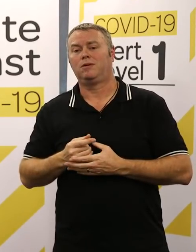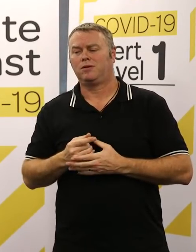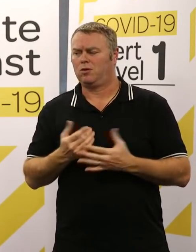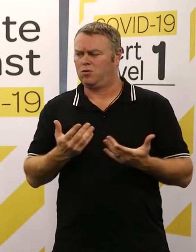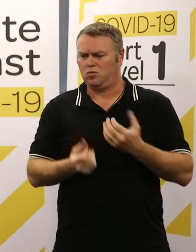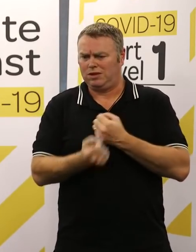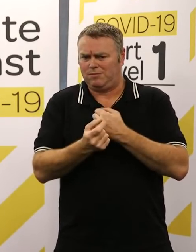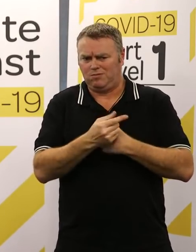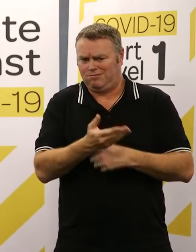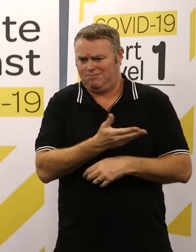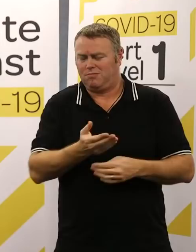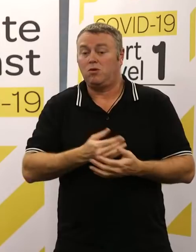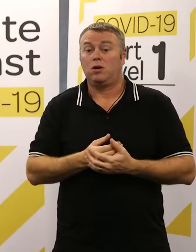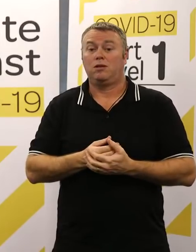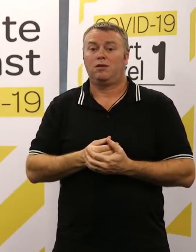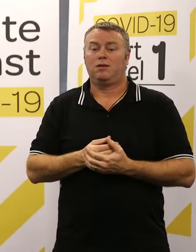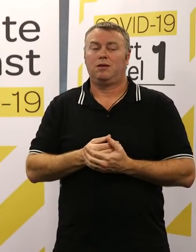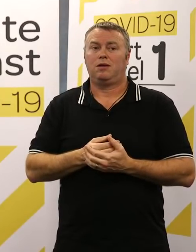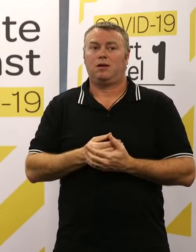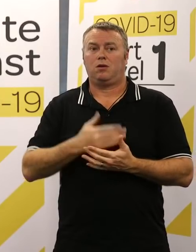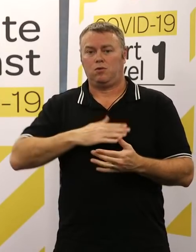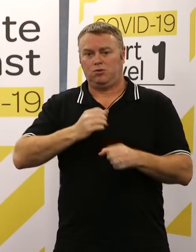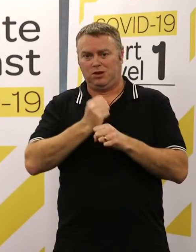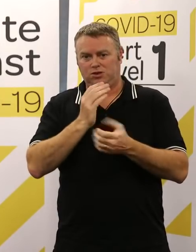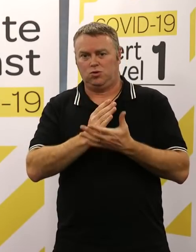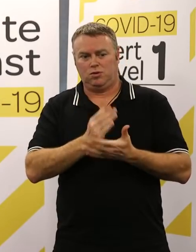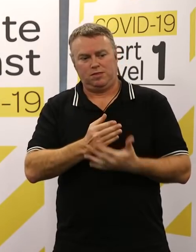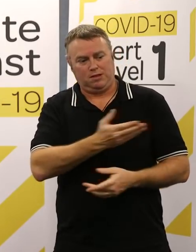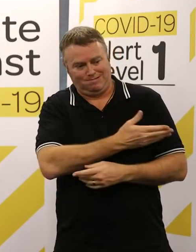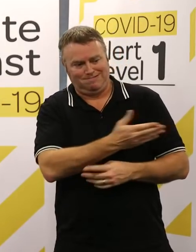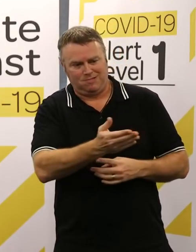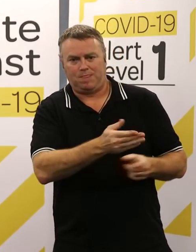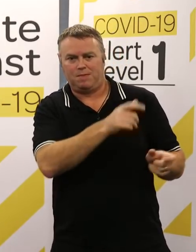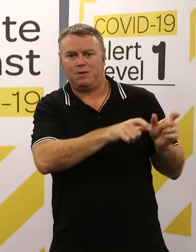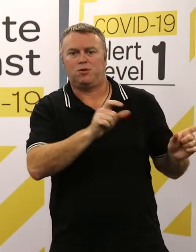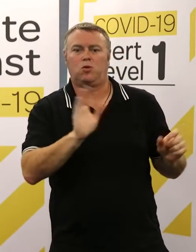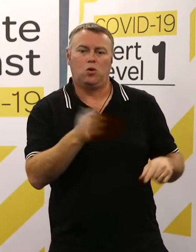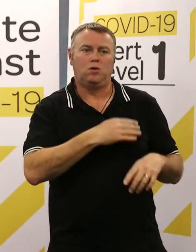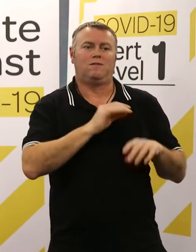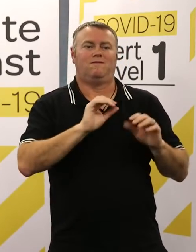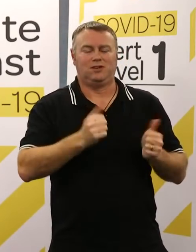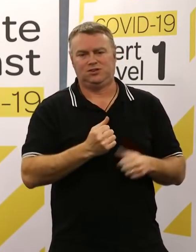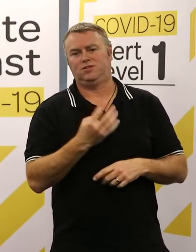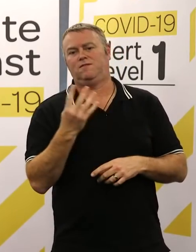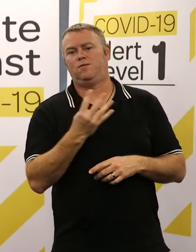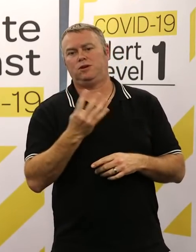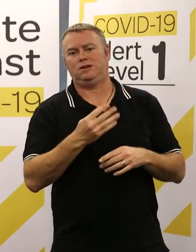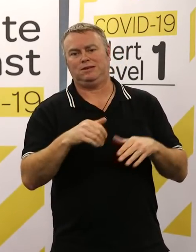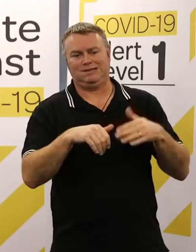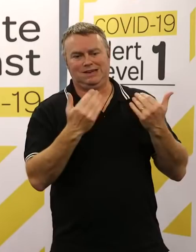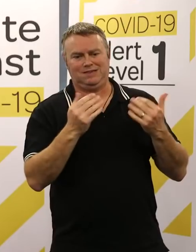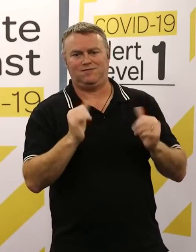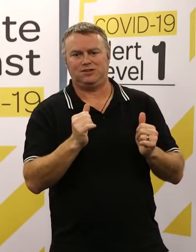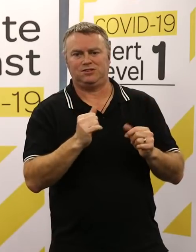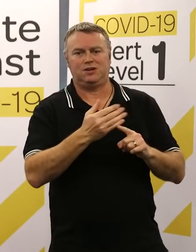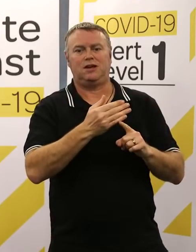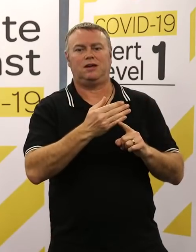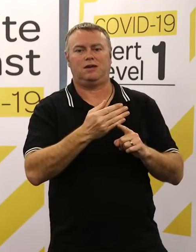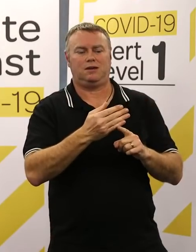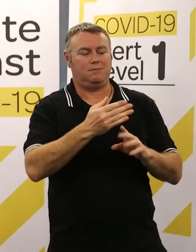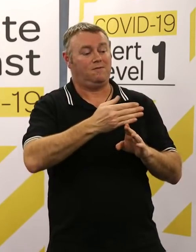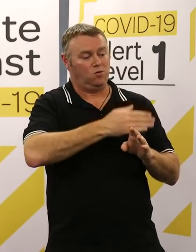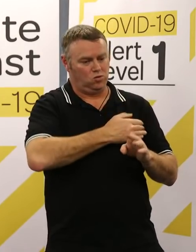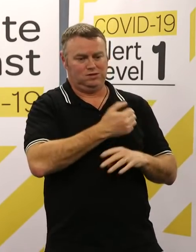of these people are people who have completed their 14 days and had completed that before the 16th. So we're now nearly 2 weeks